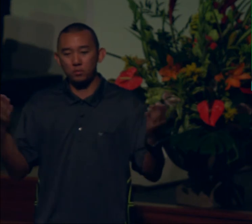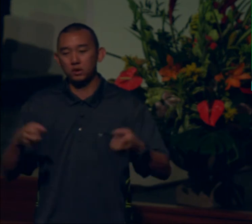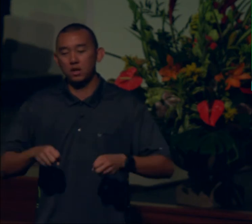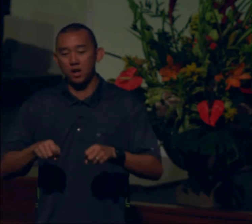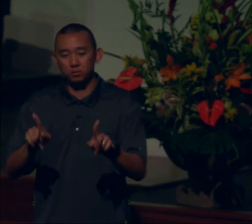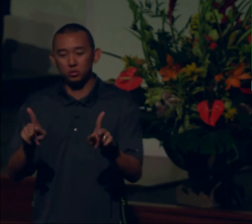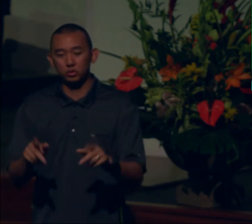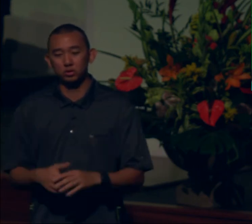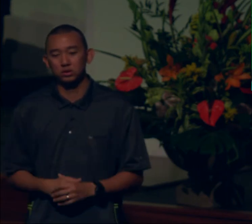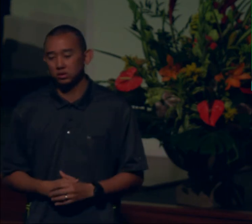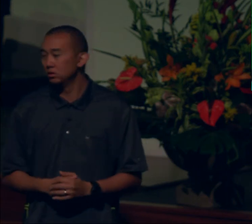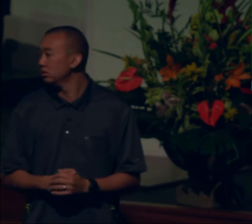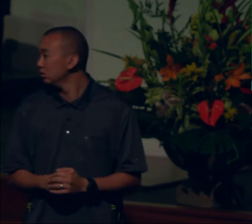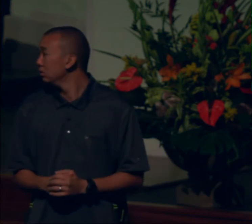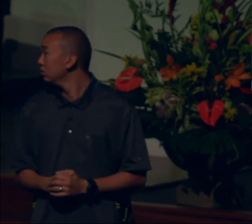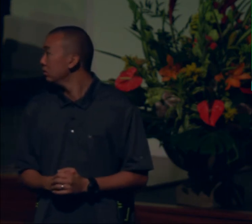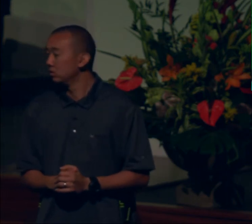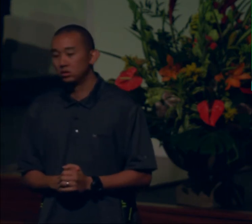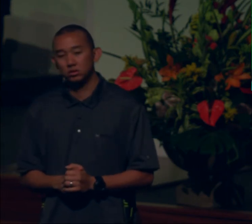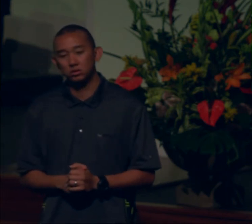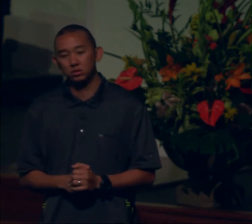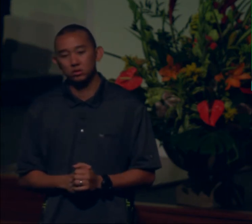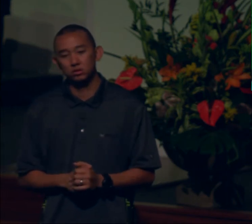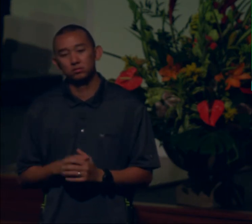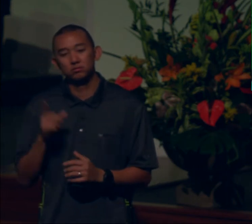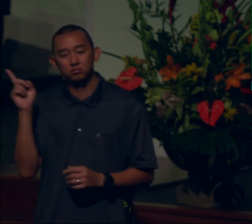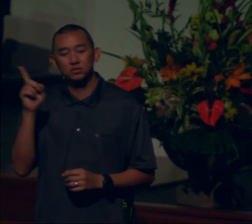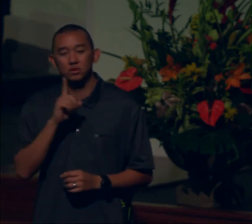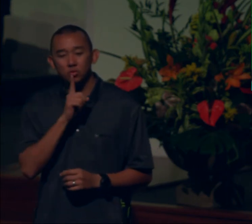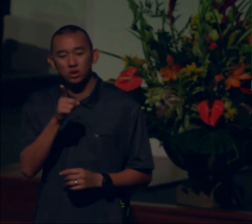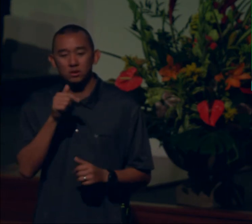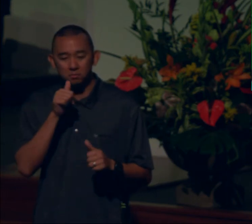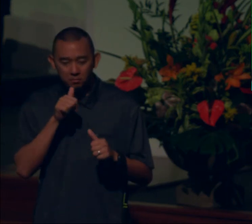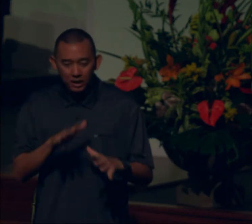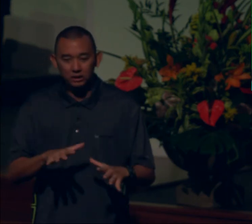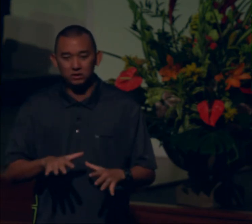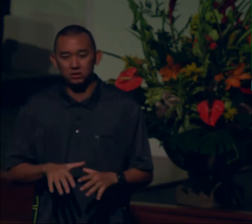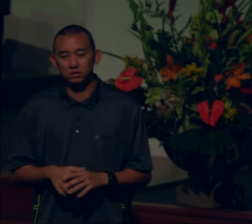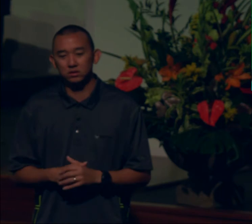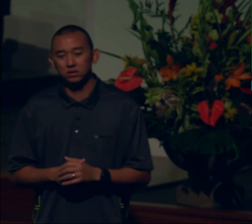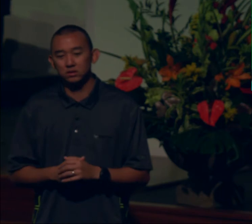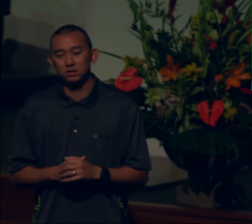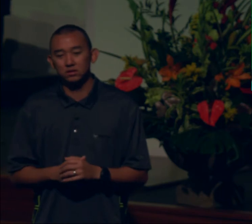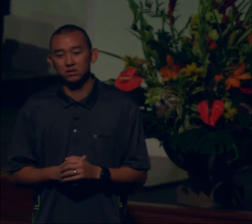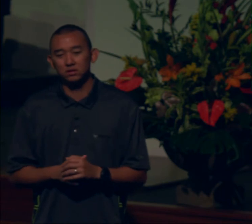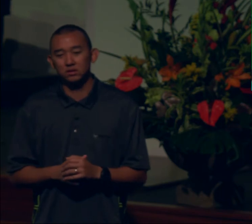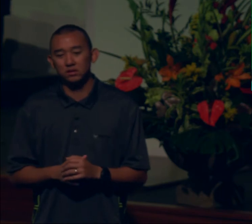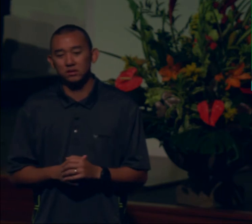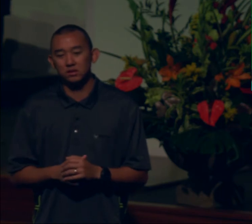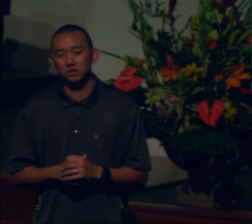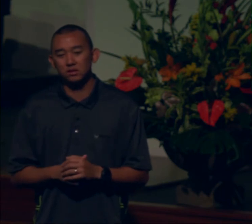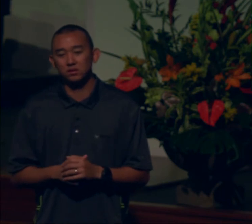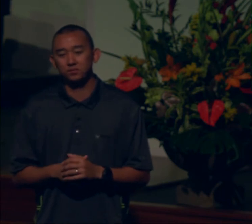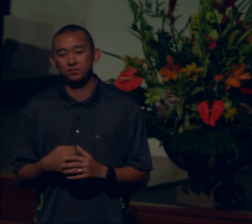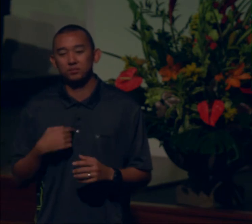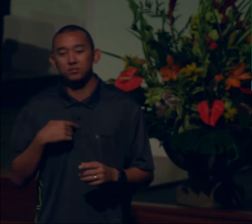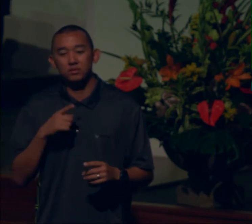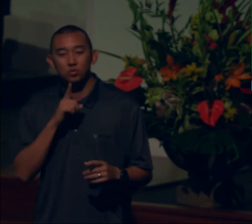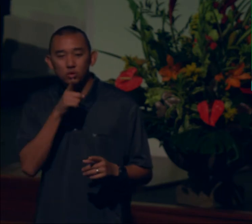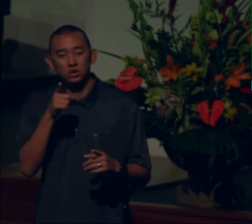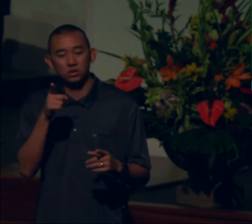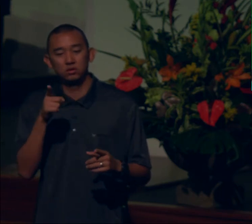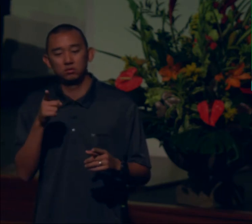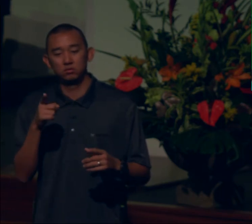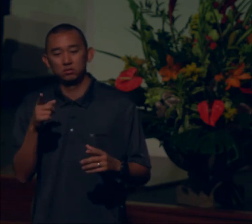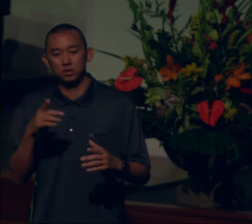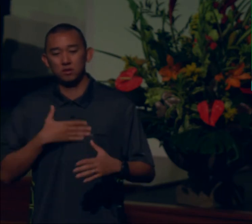me, and I'm blessed for that, overwhelmingly blessed to be able to serve the Lord. The three T's